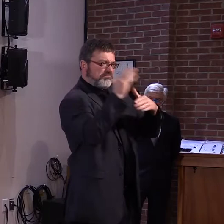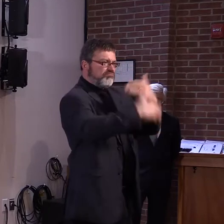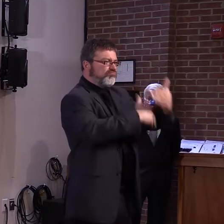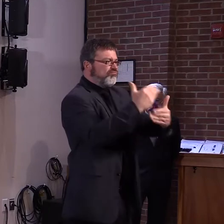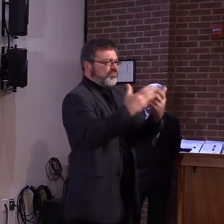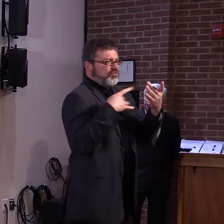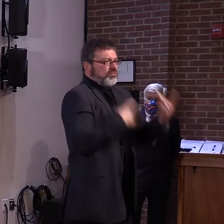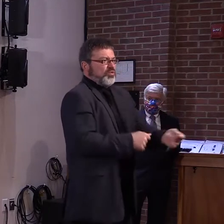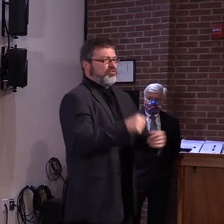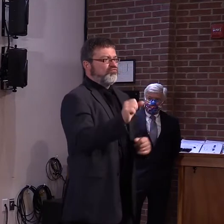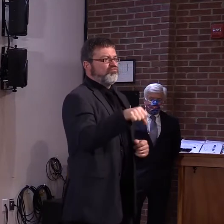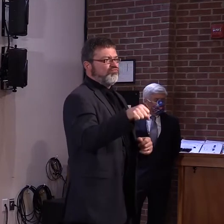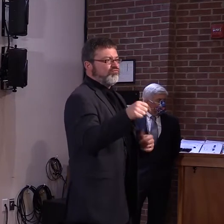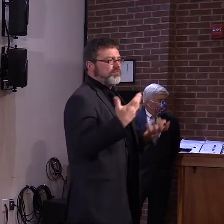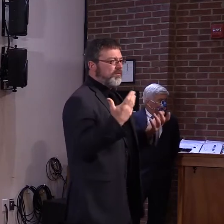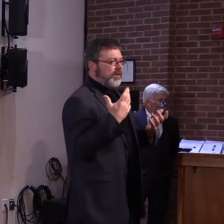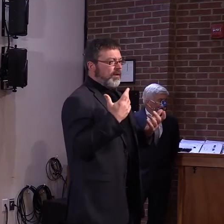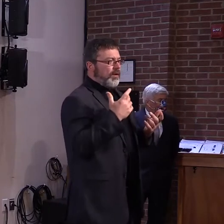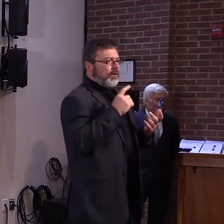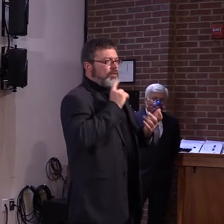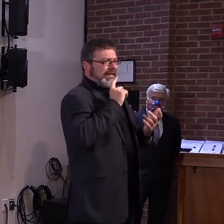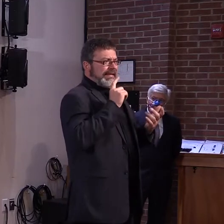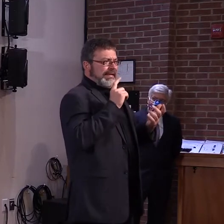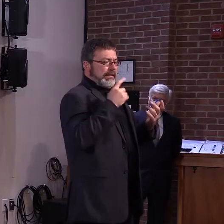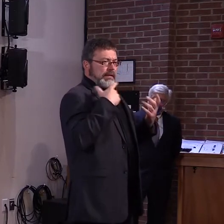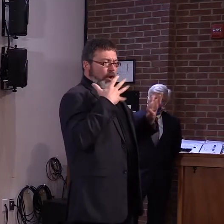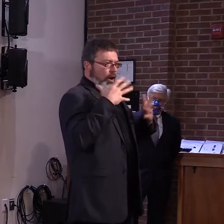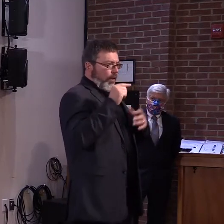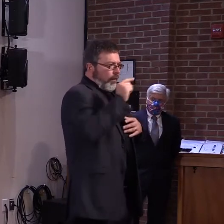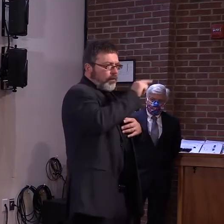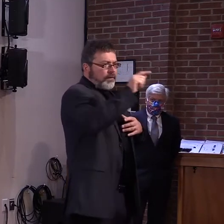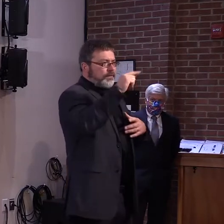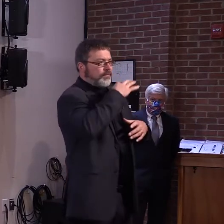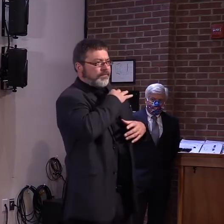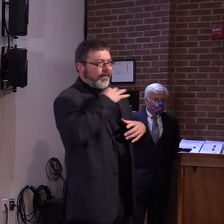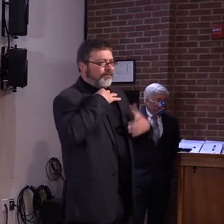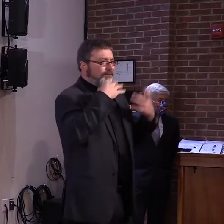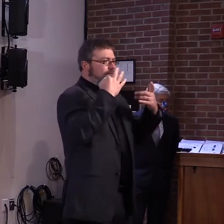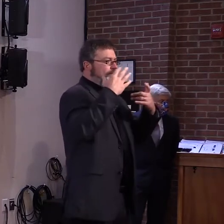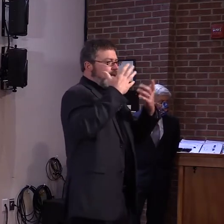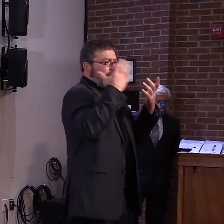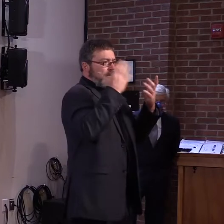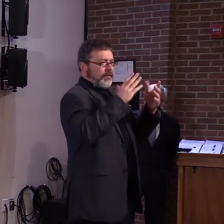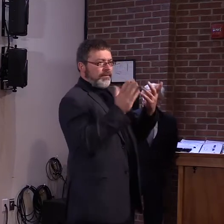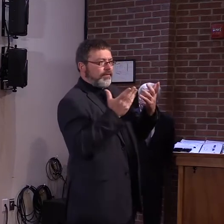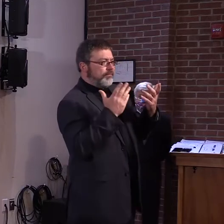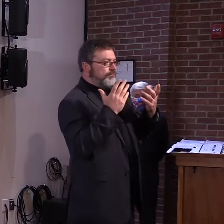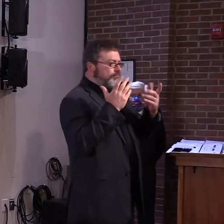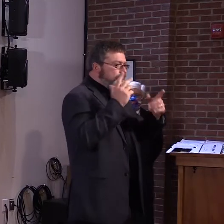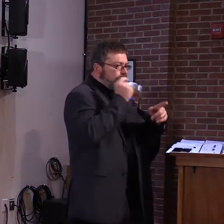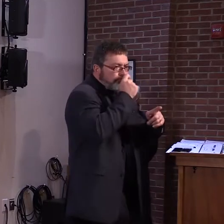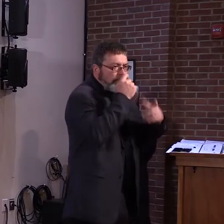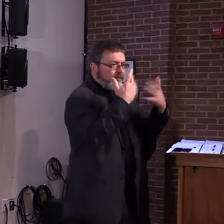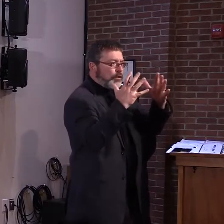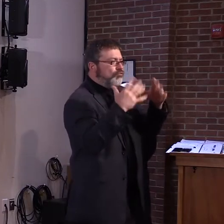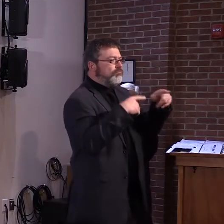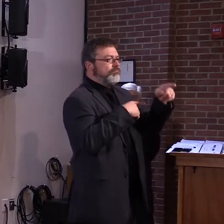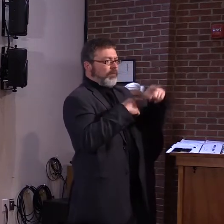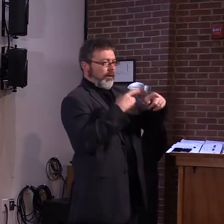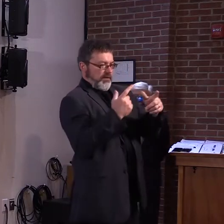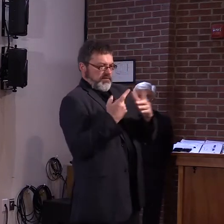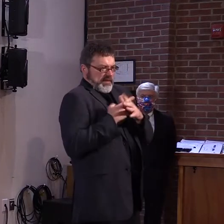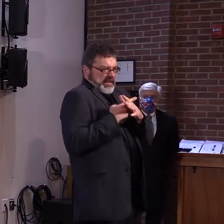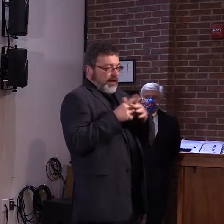virtually all have had their day zero test. Most have had their day seven test as well. So we don't expect to see